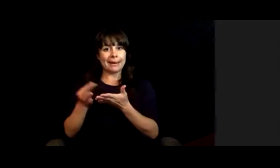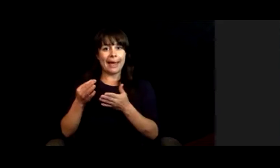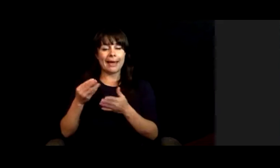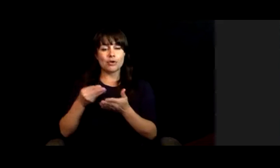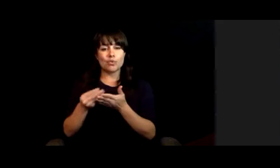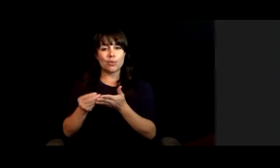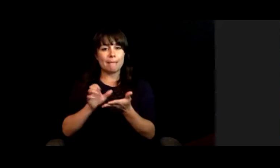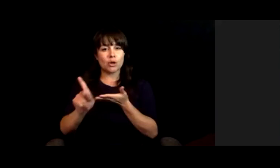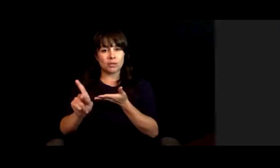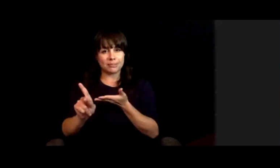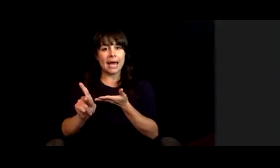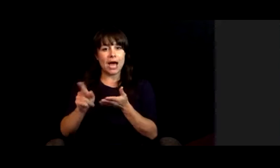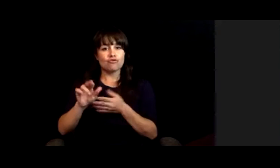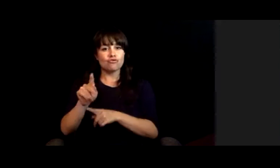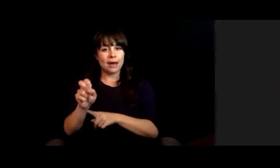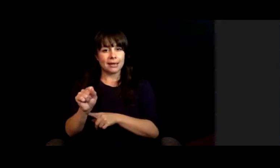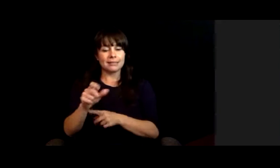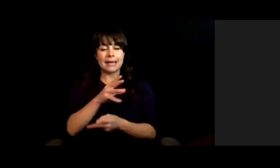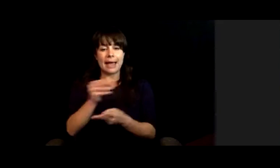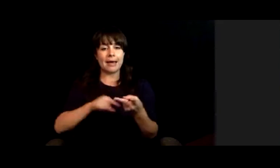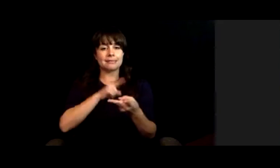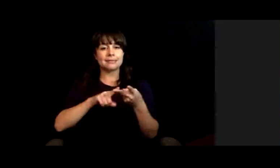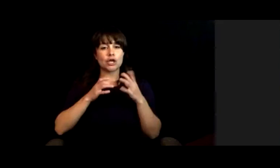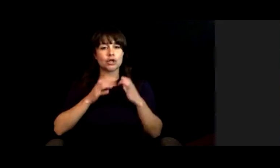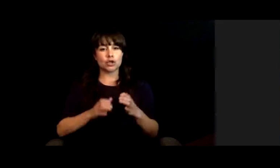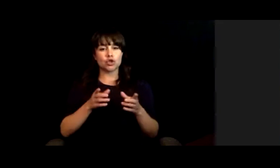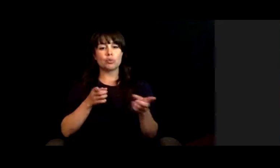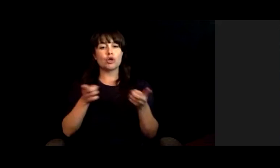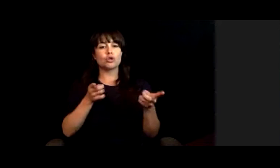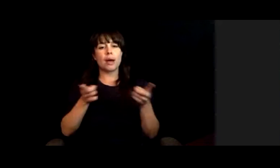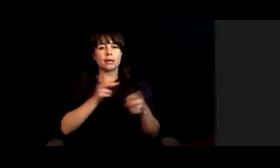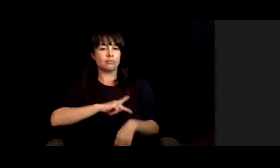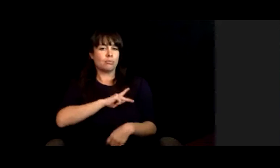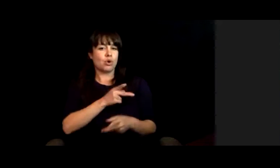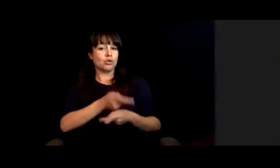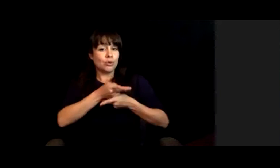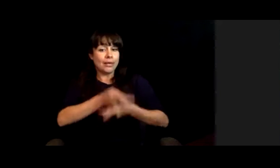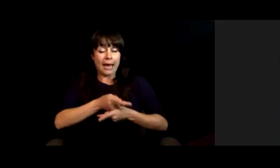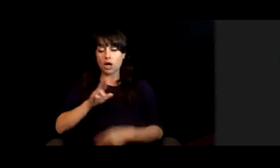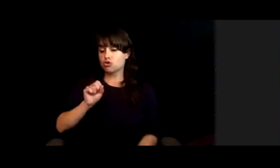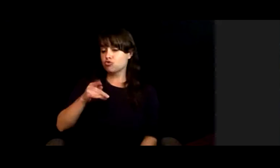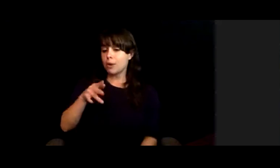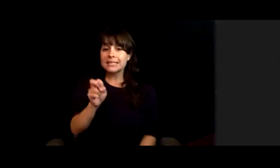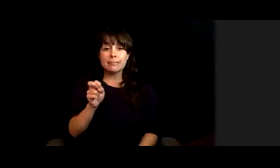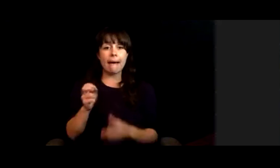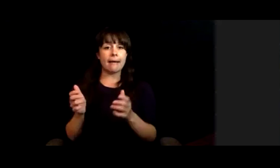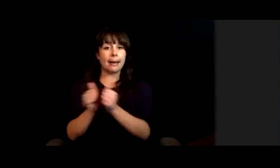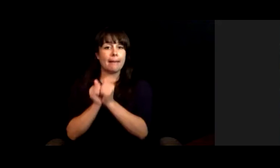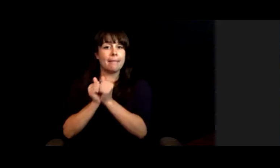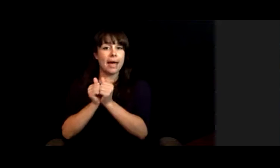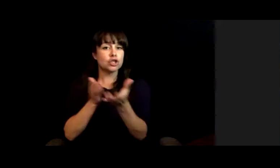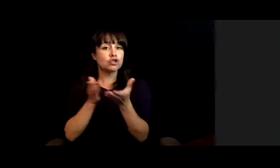and consumer-directed personal care, respite and companion services, in the home and community-based services